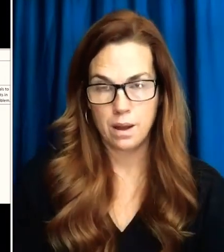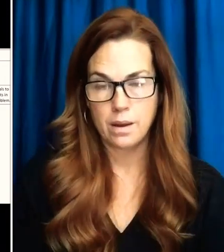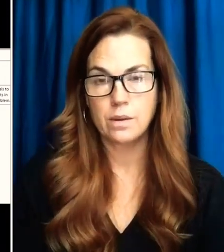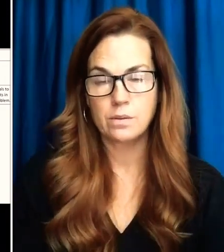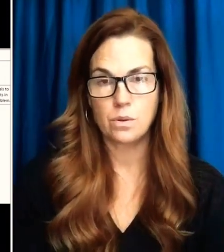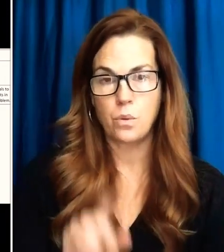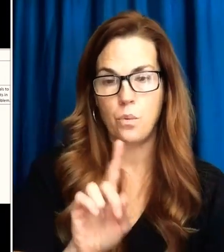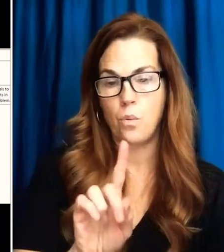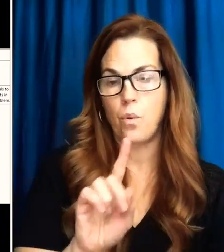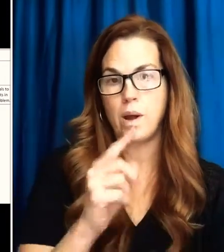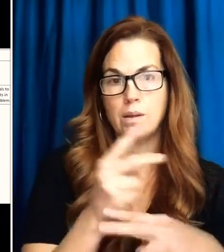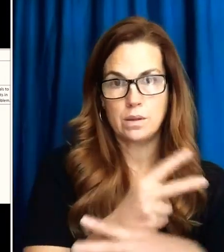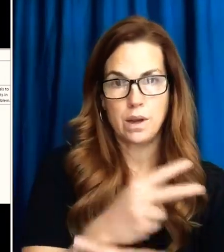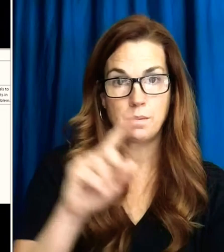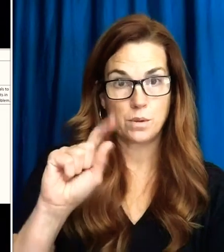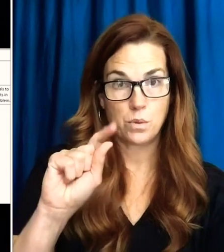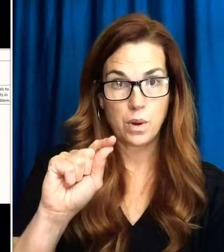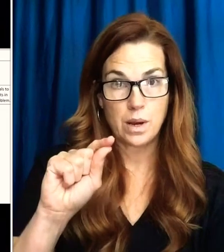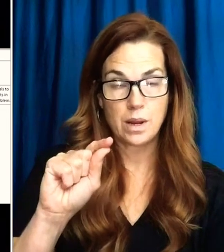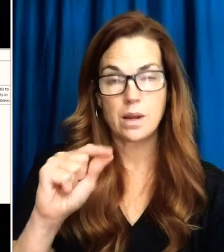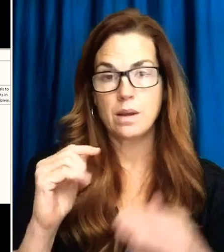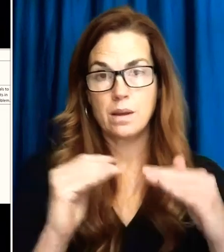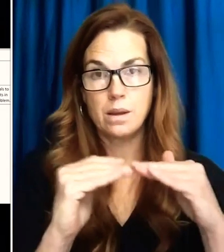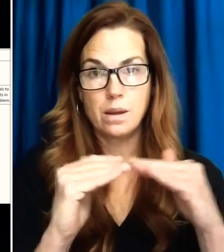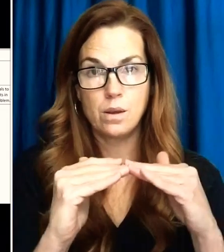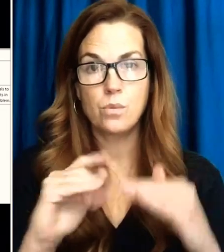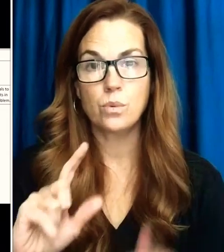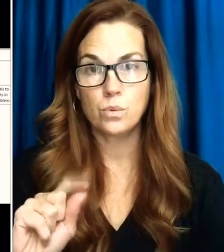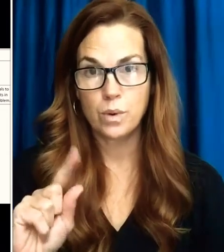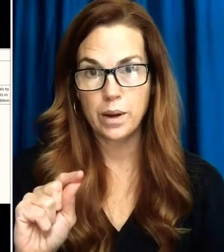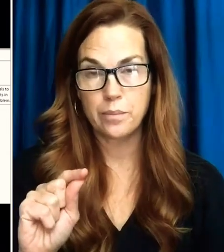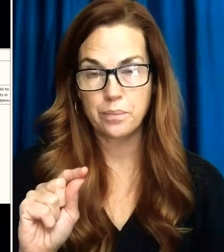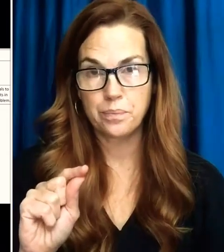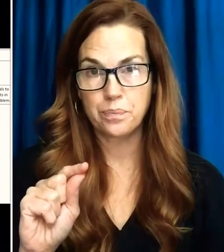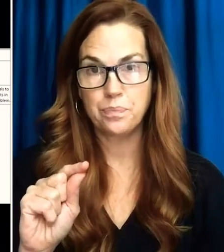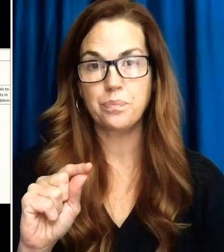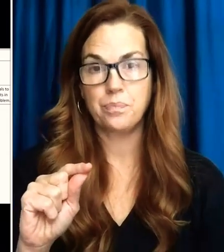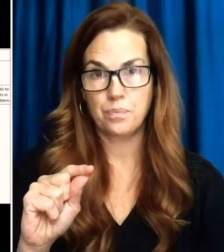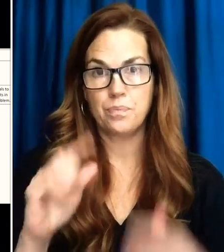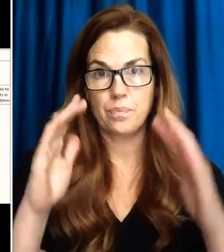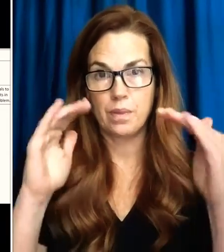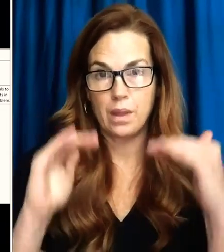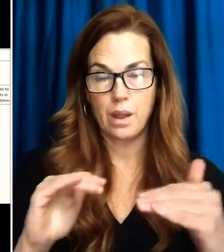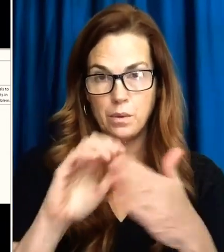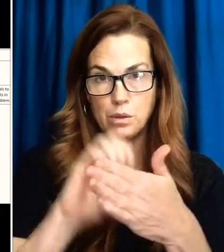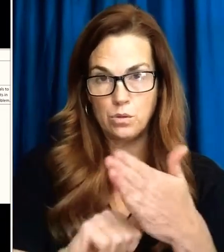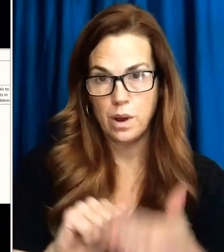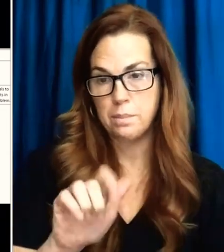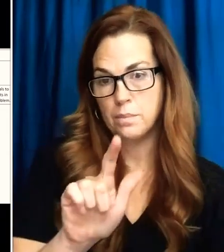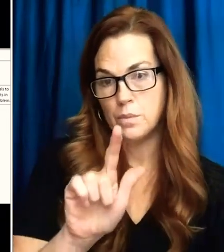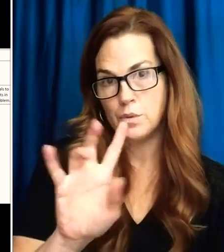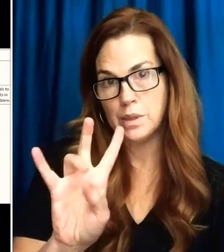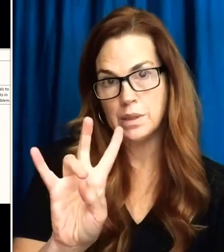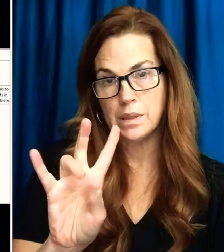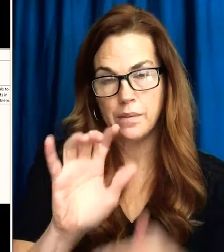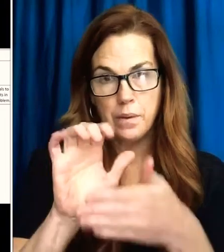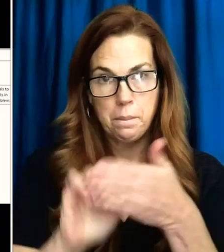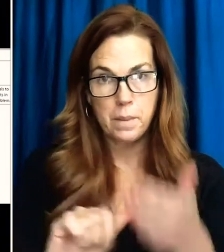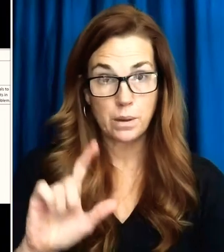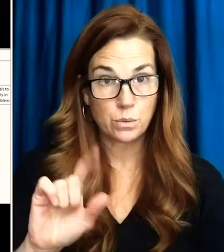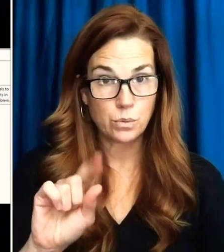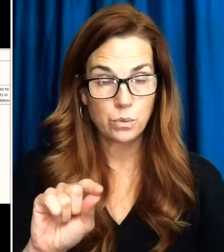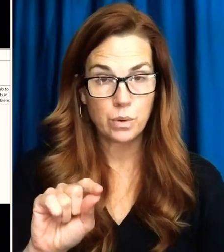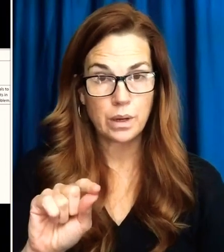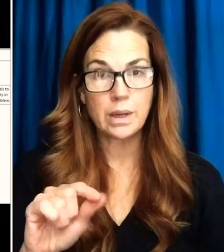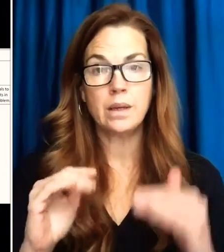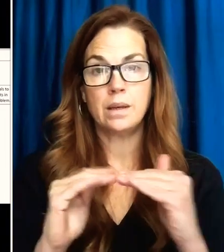20. And then we're going to subtract. 27 minus 20 gives me 7. Okay,